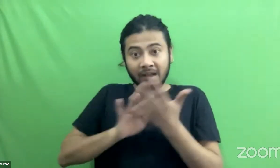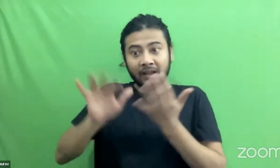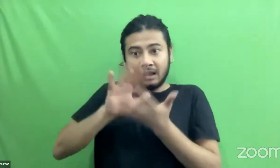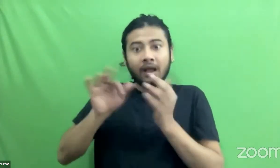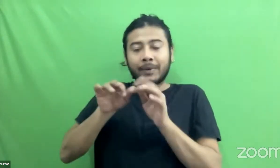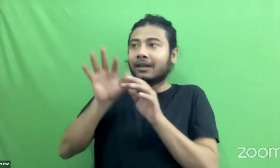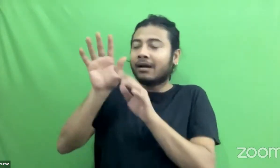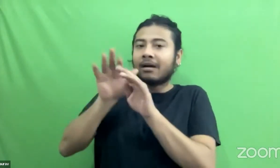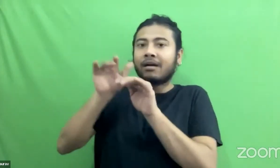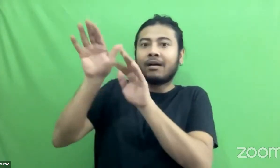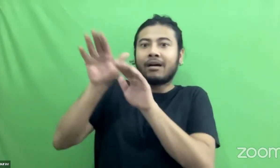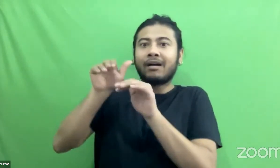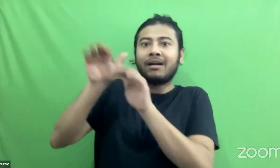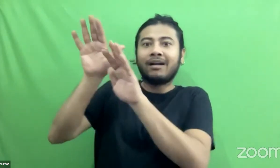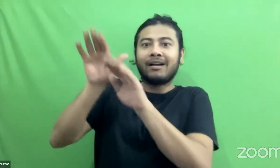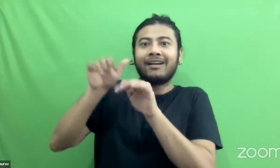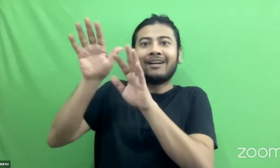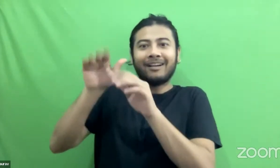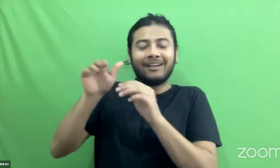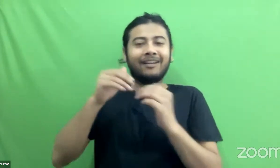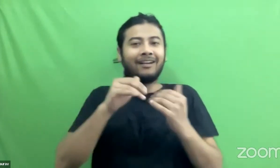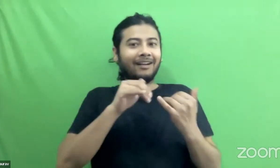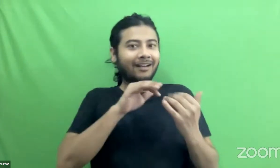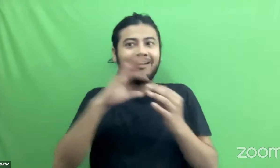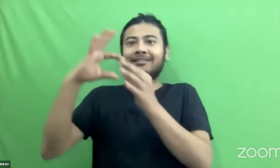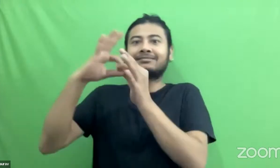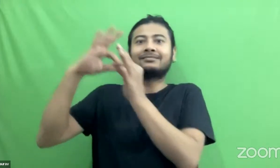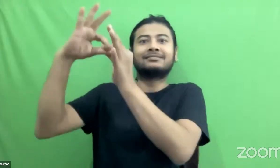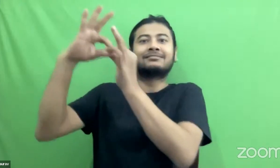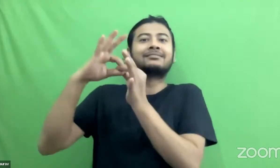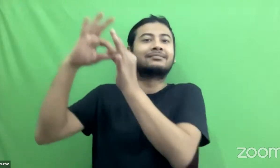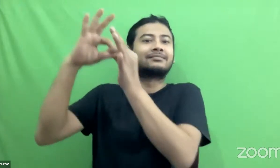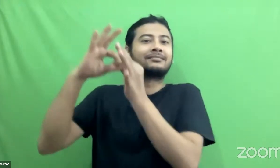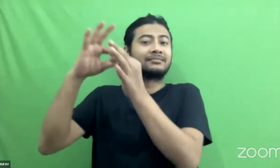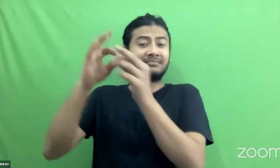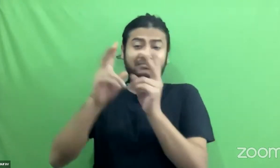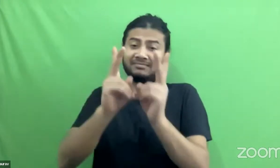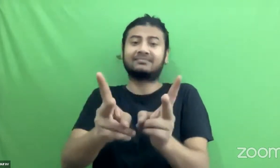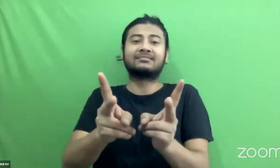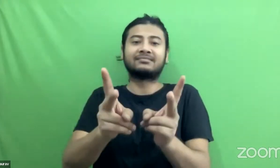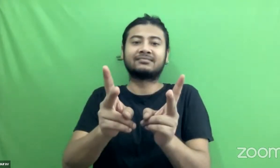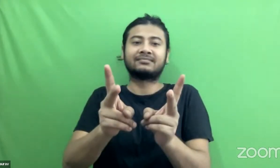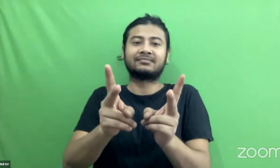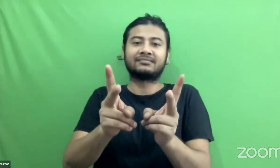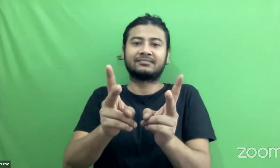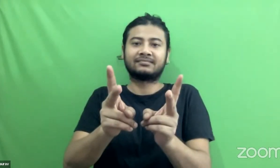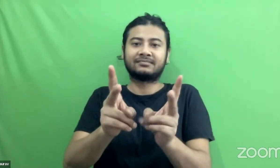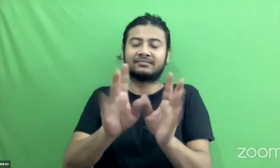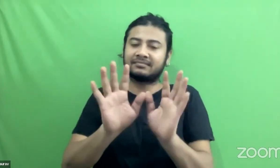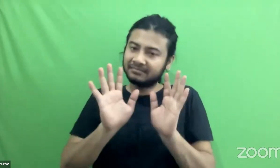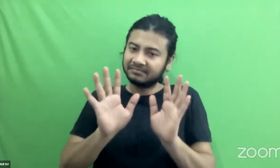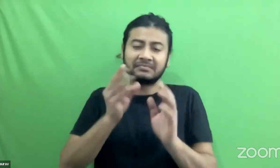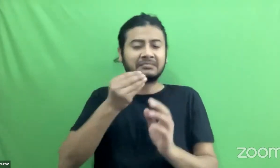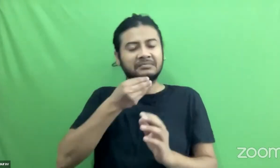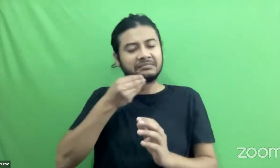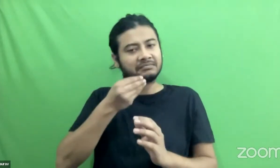Okay, so make sure that no matter what happens, two things you never stop. One is chanting, and two